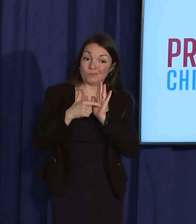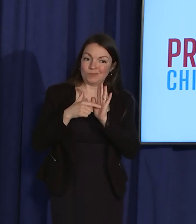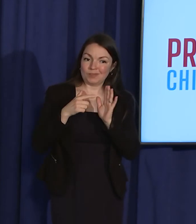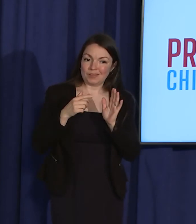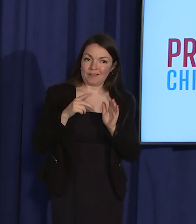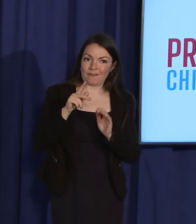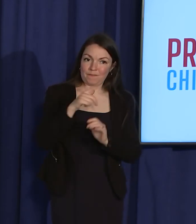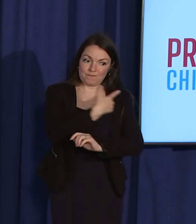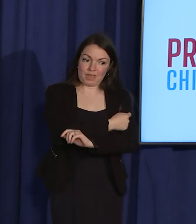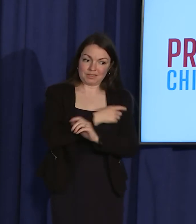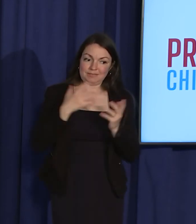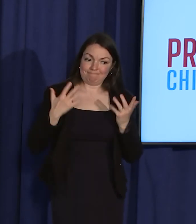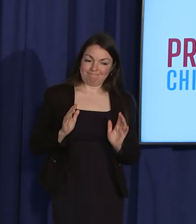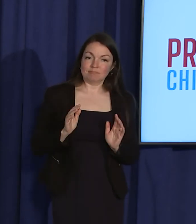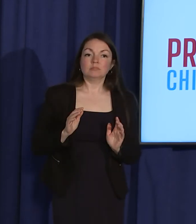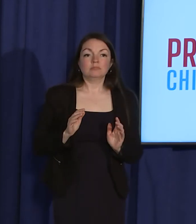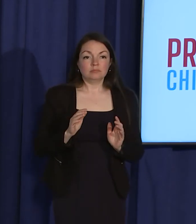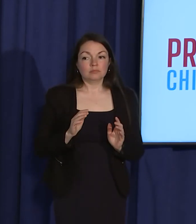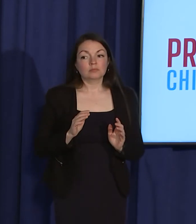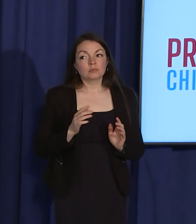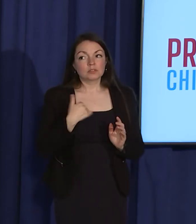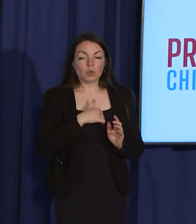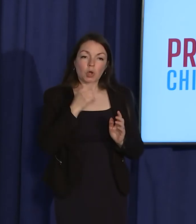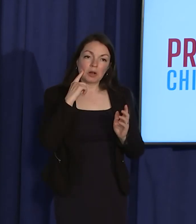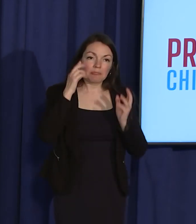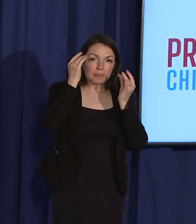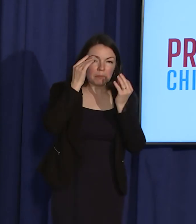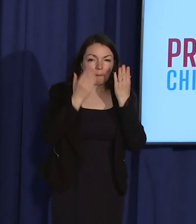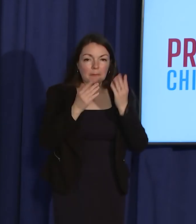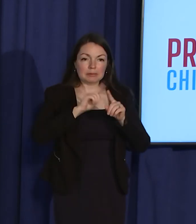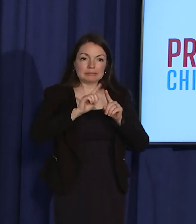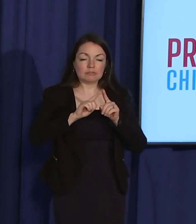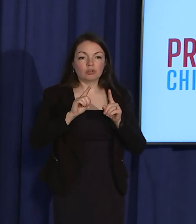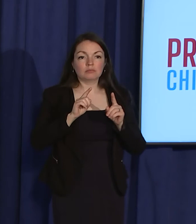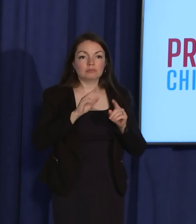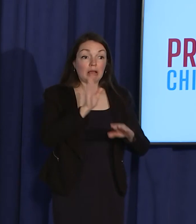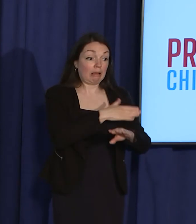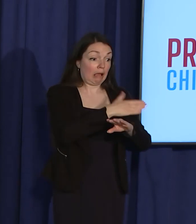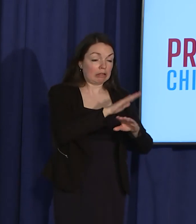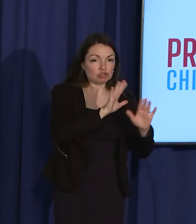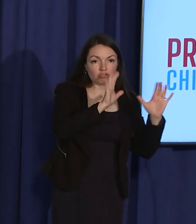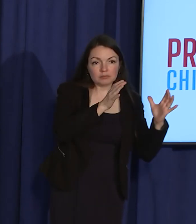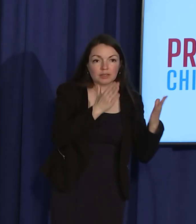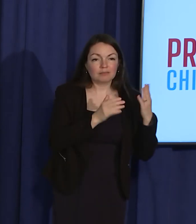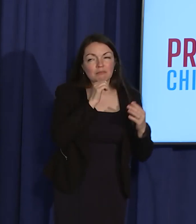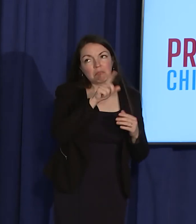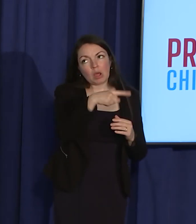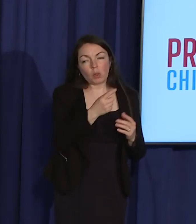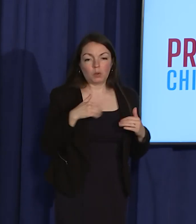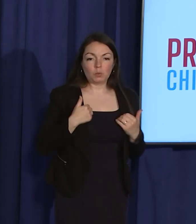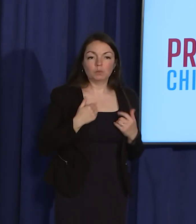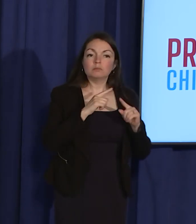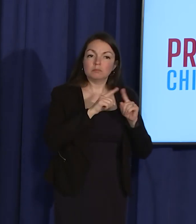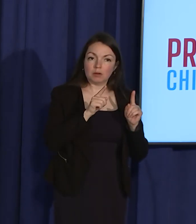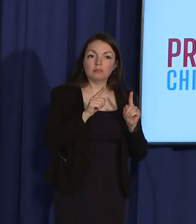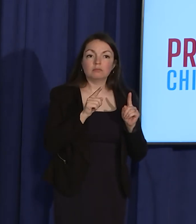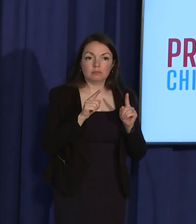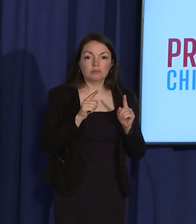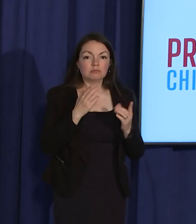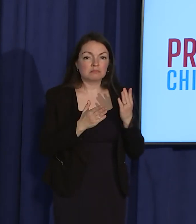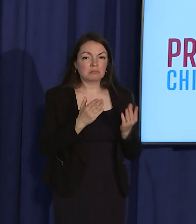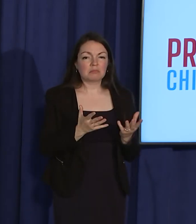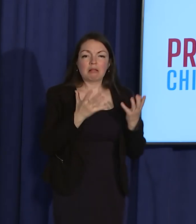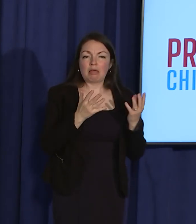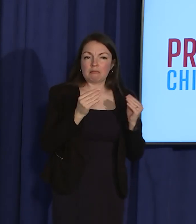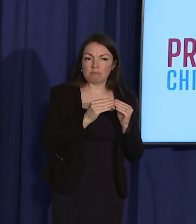So we're exploring some possibilities of concerts or events that might not be just youth focused, but a lot of this would probably have a youth